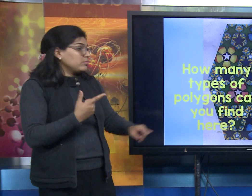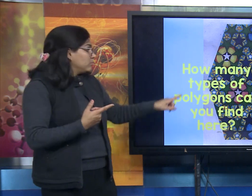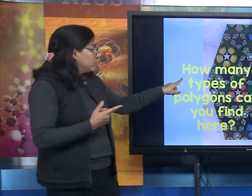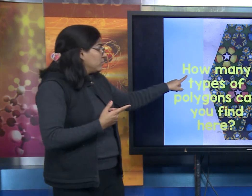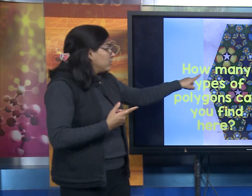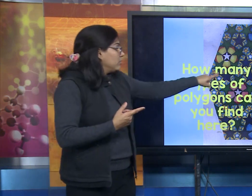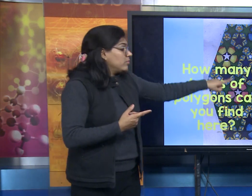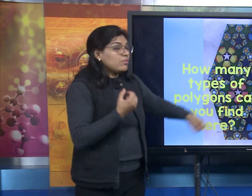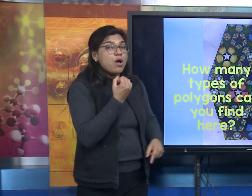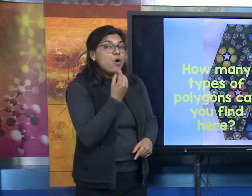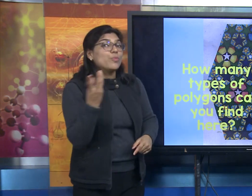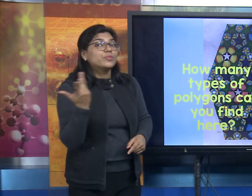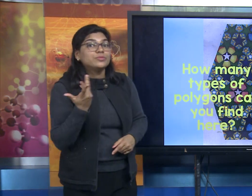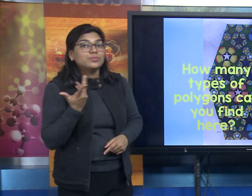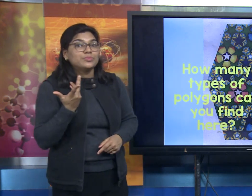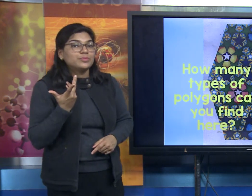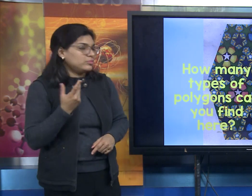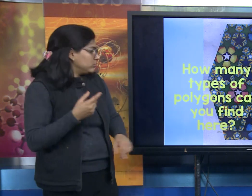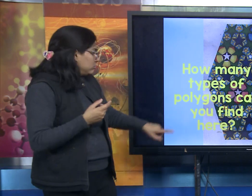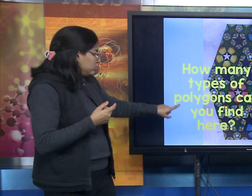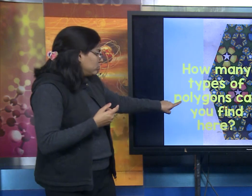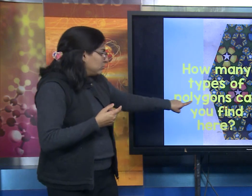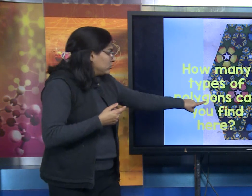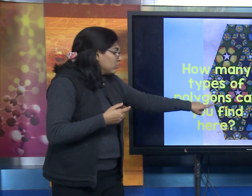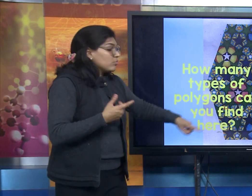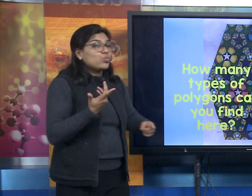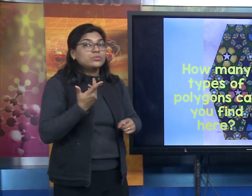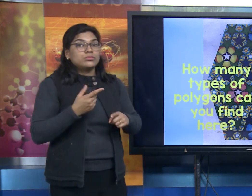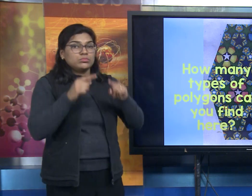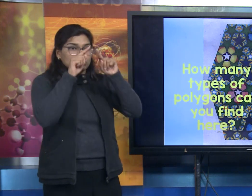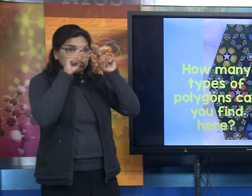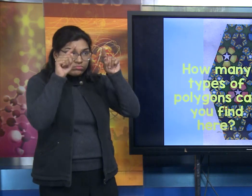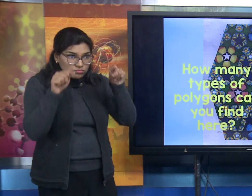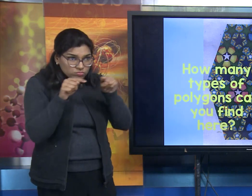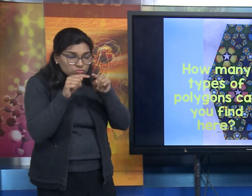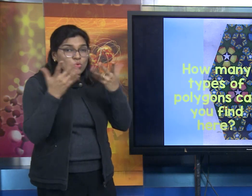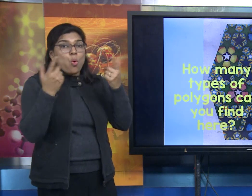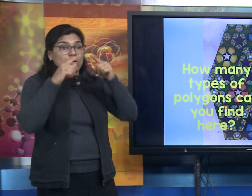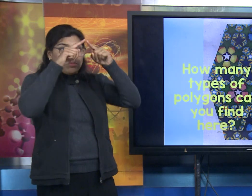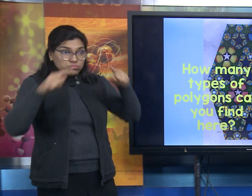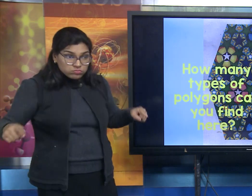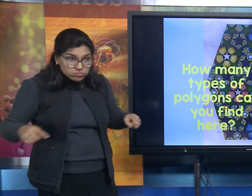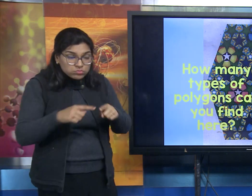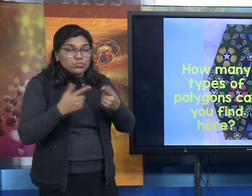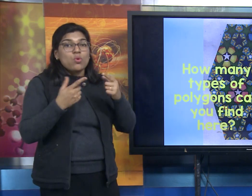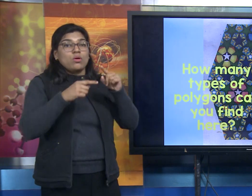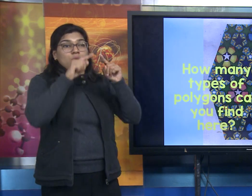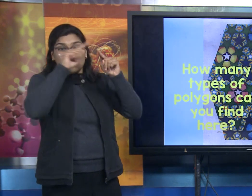This says how many types of polygons, whether quadrilateral,